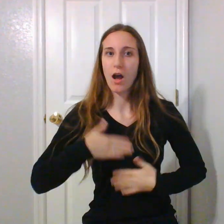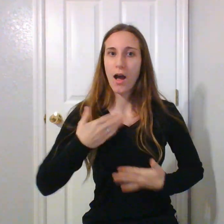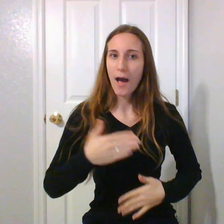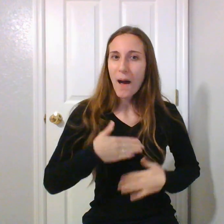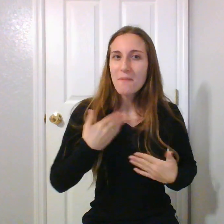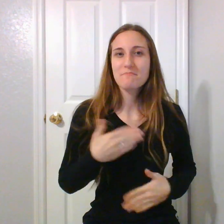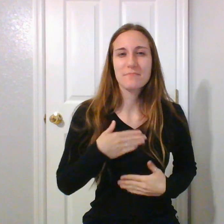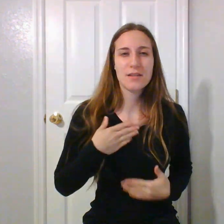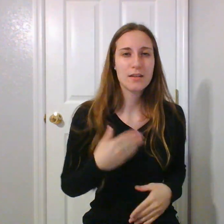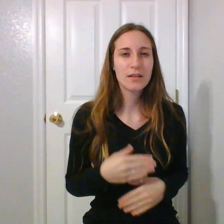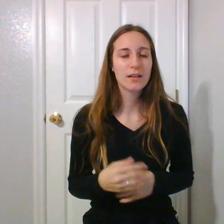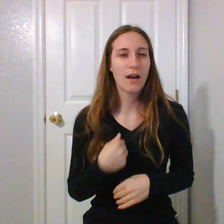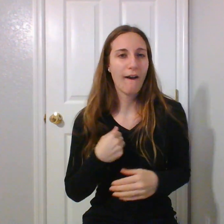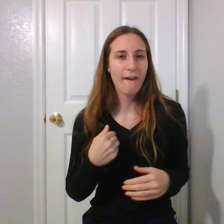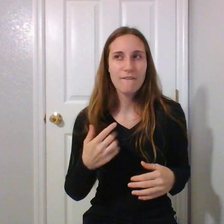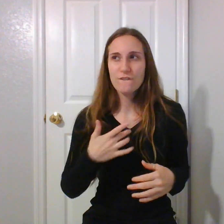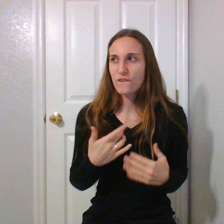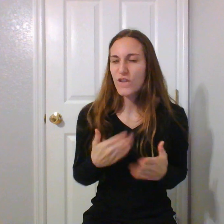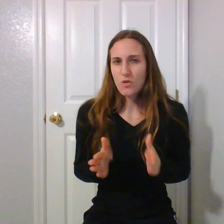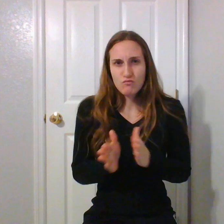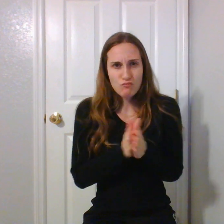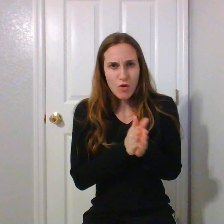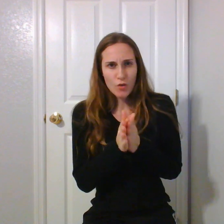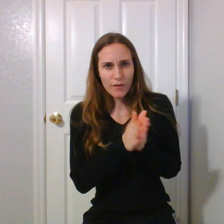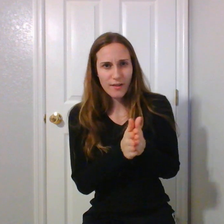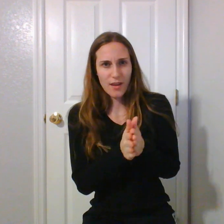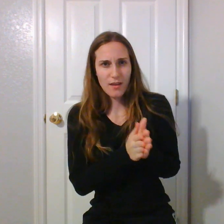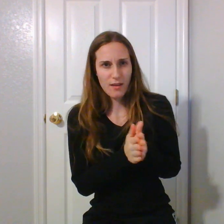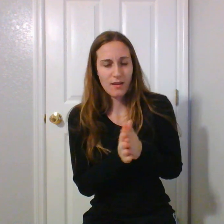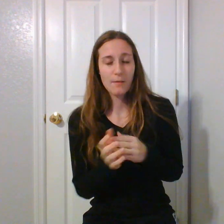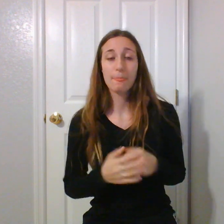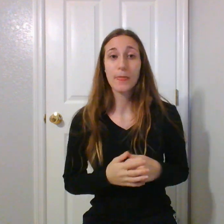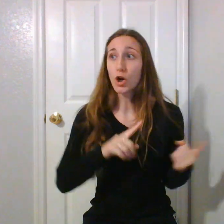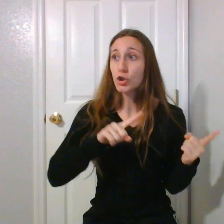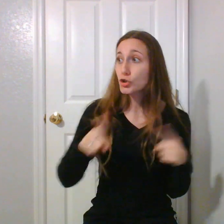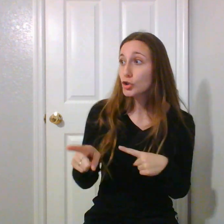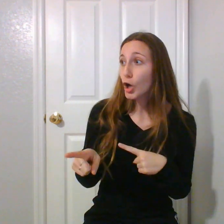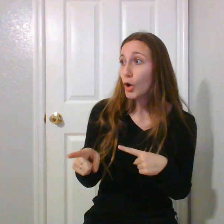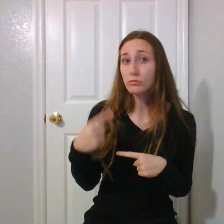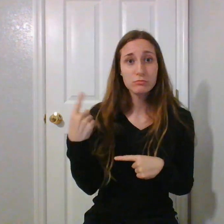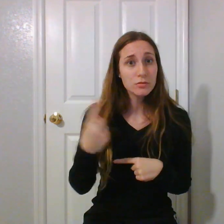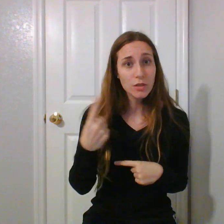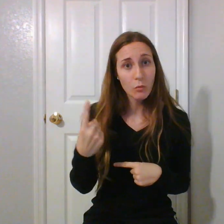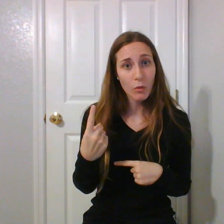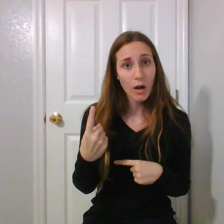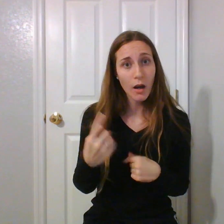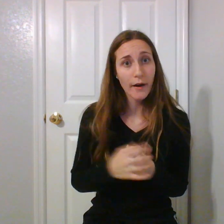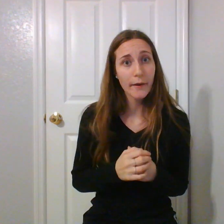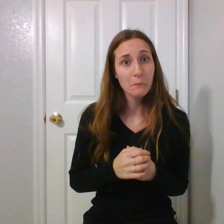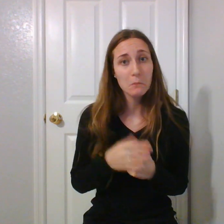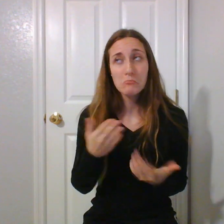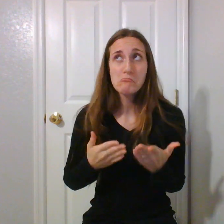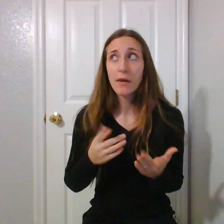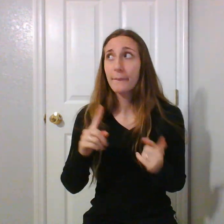it just gets me motivated and i can check something off my to-do list you can go somewhere you know go pick up a breakfast for yourself go take a little